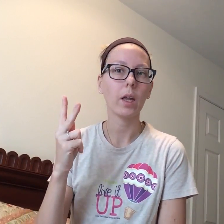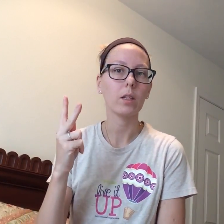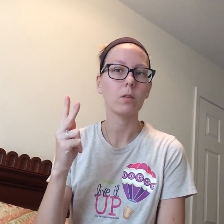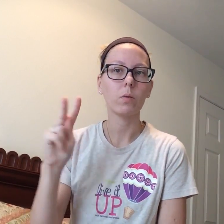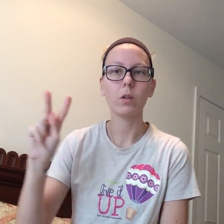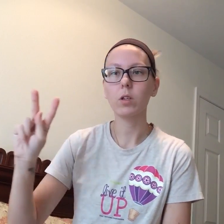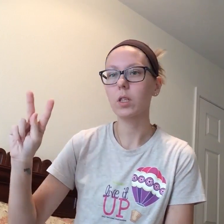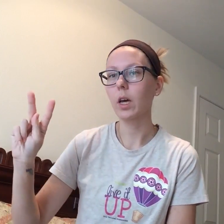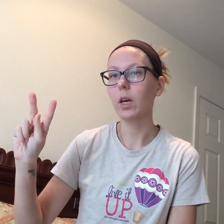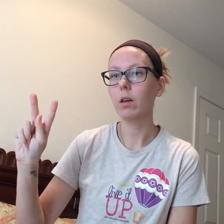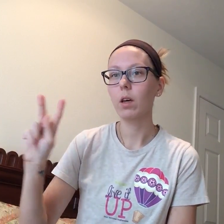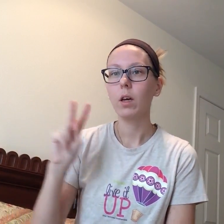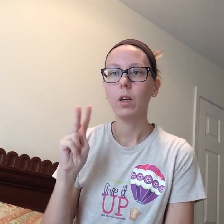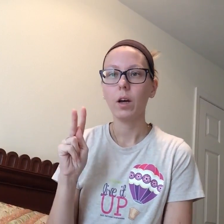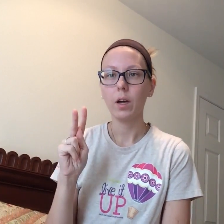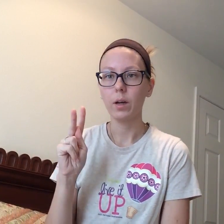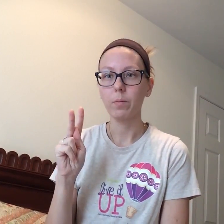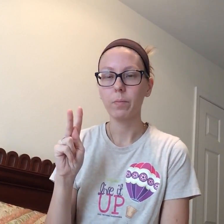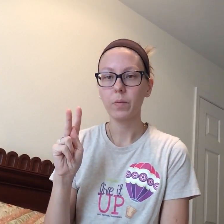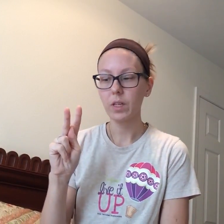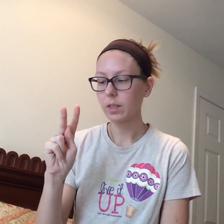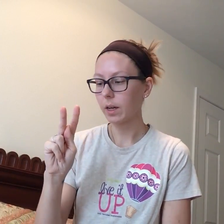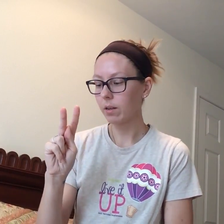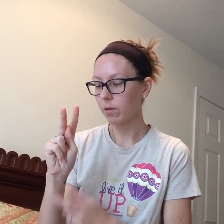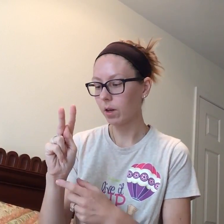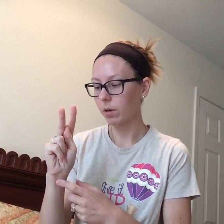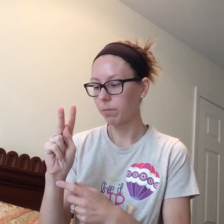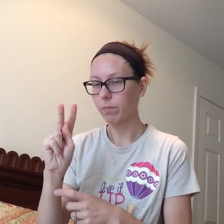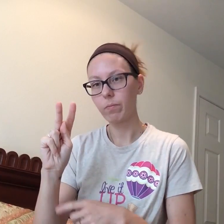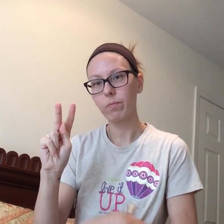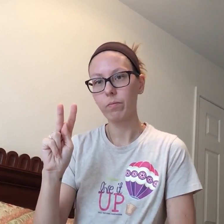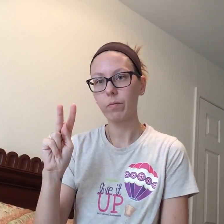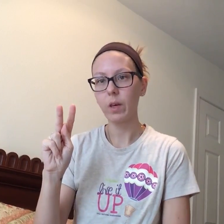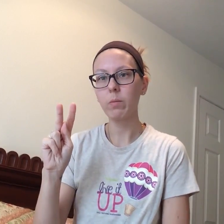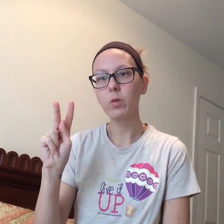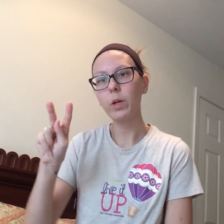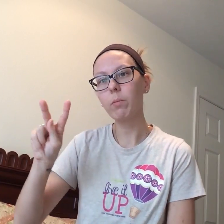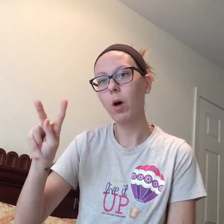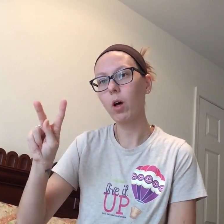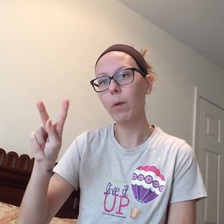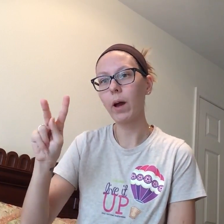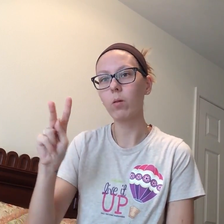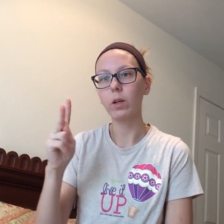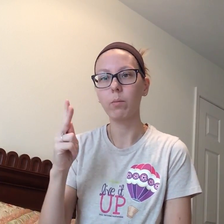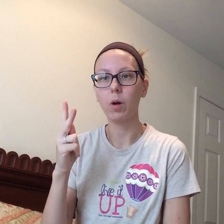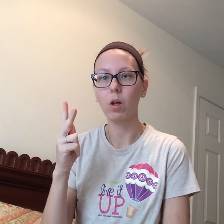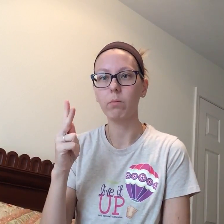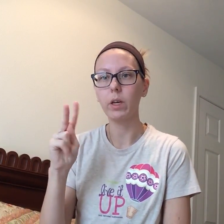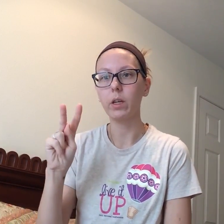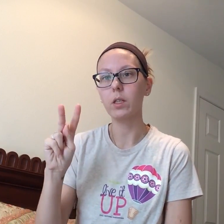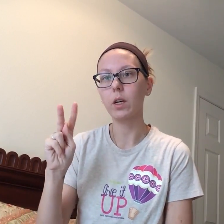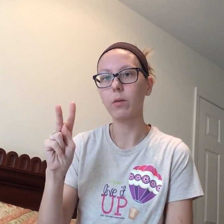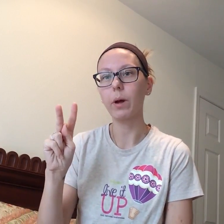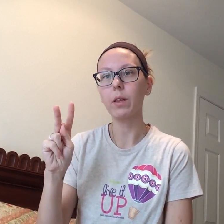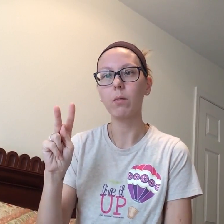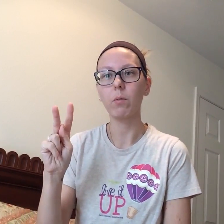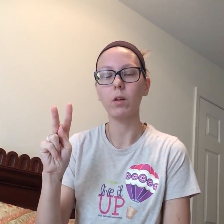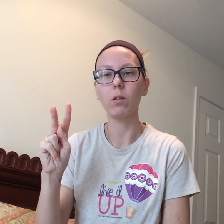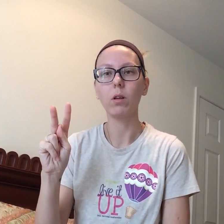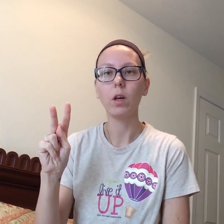This is what it looks like. It's kind of in between a palm out and a palm in. It's kind of right in the middle.